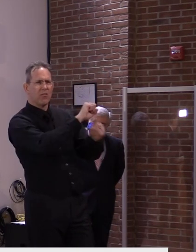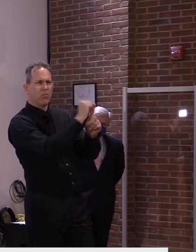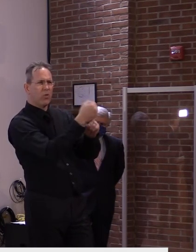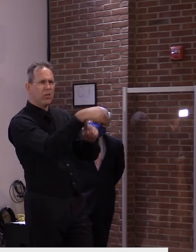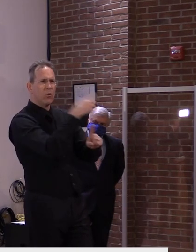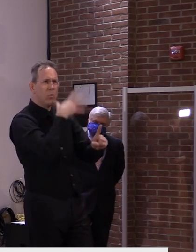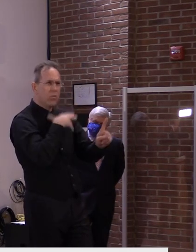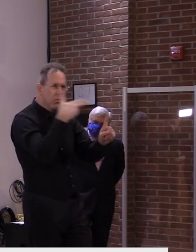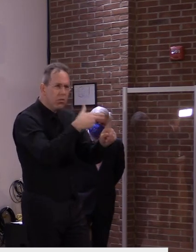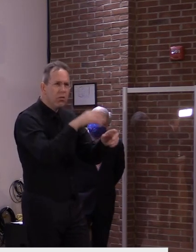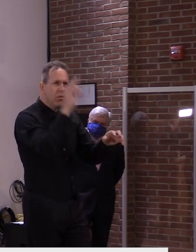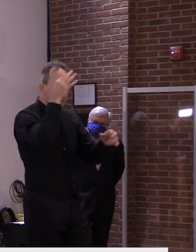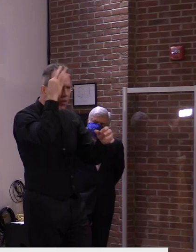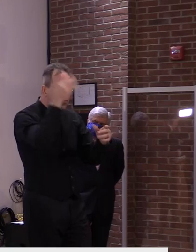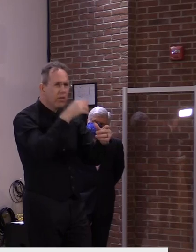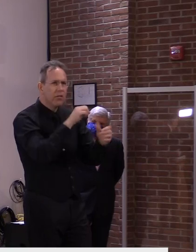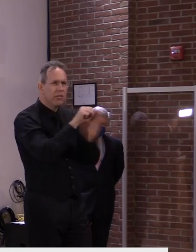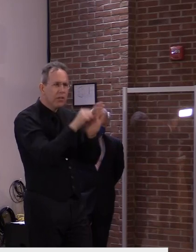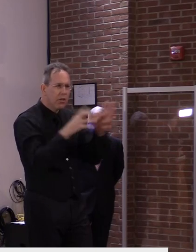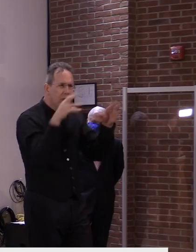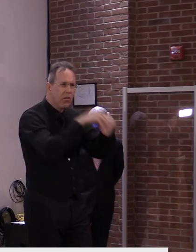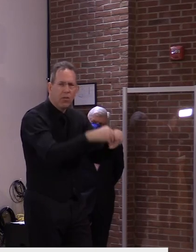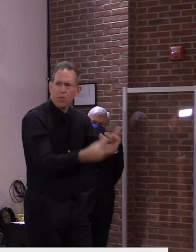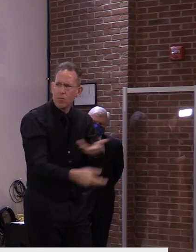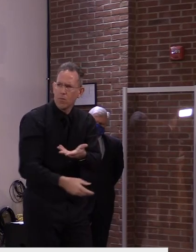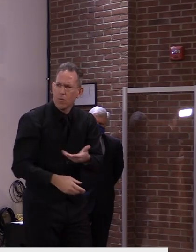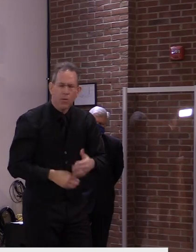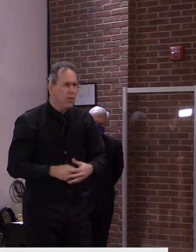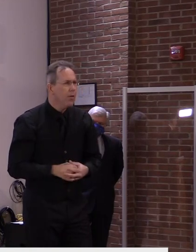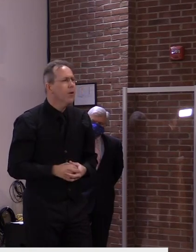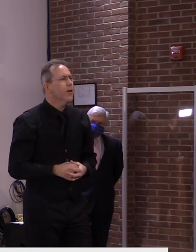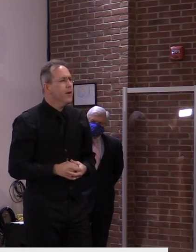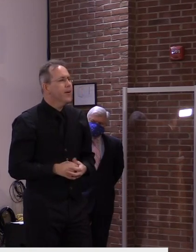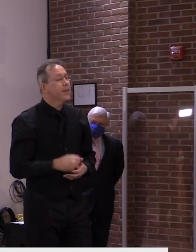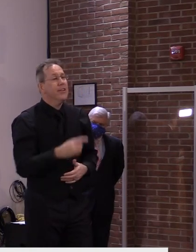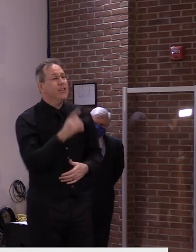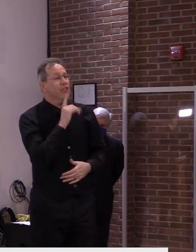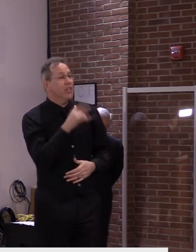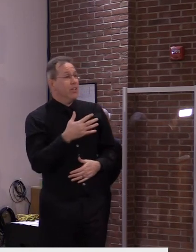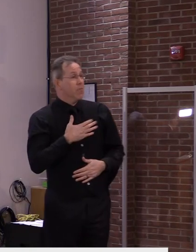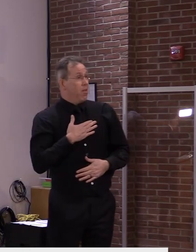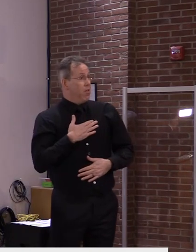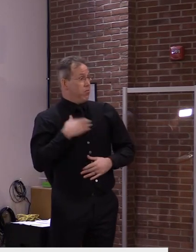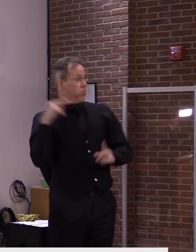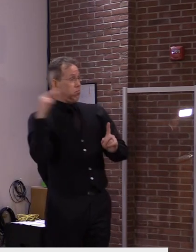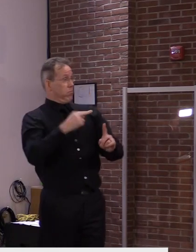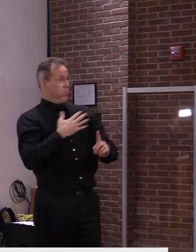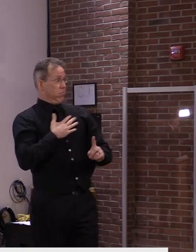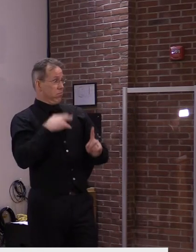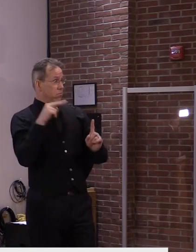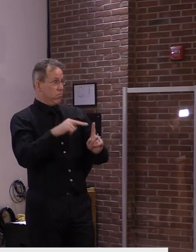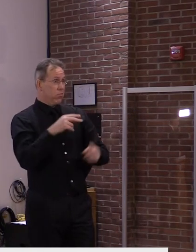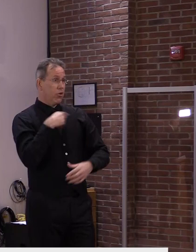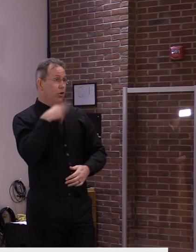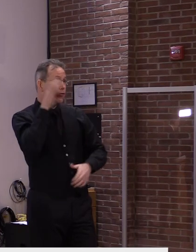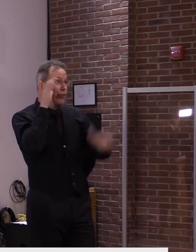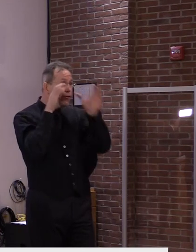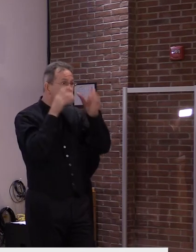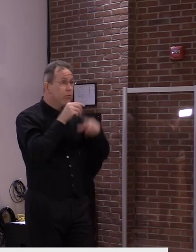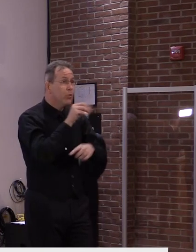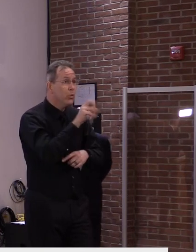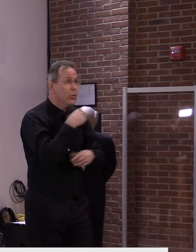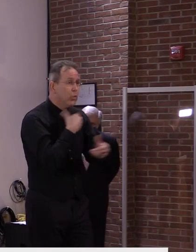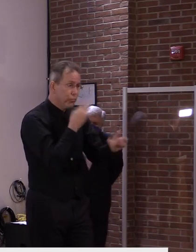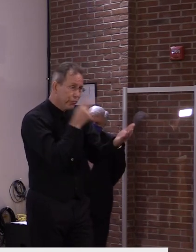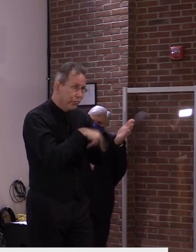guess from my perspective, this is good news. It's something that I'd advocated for, as you mentioned. I'd asked the Attorney